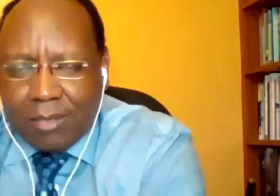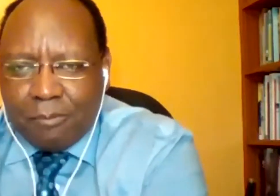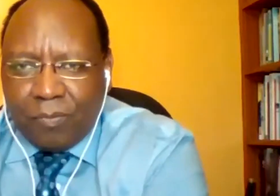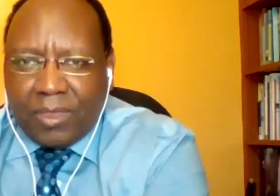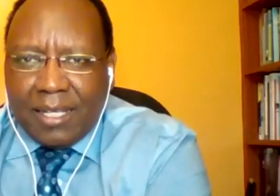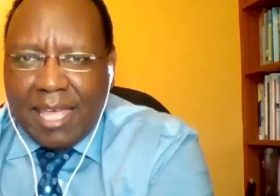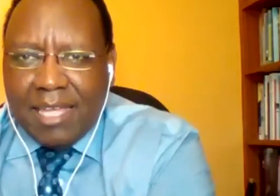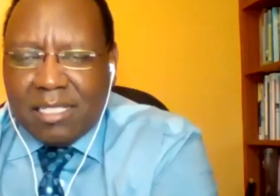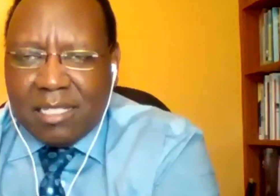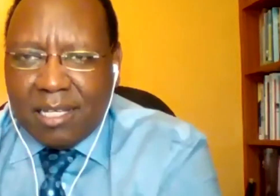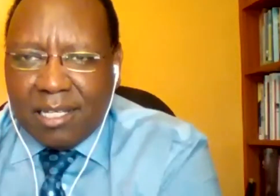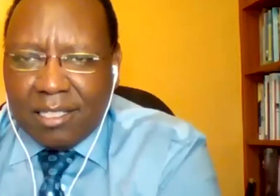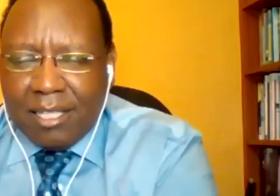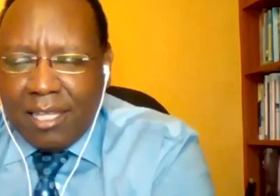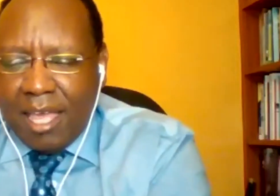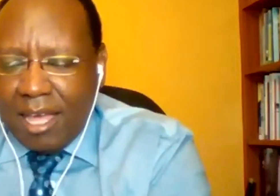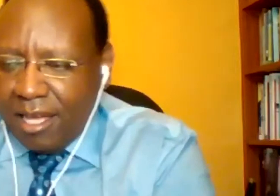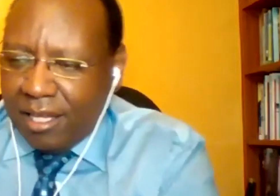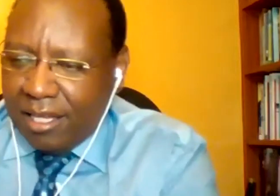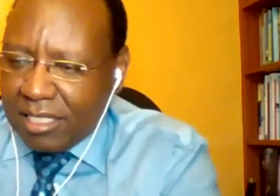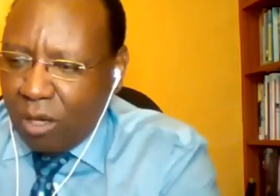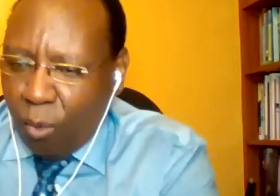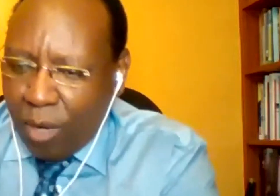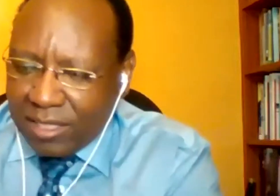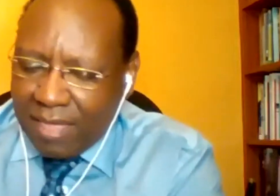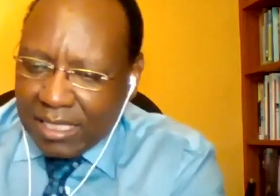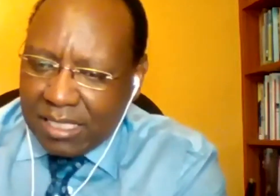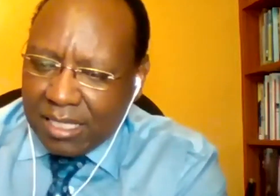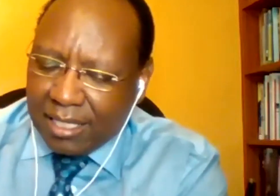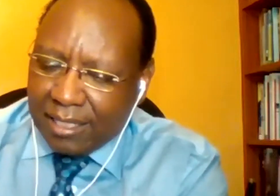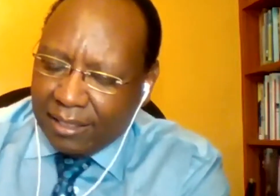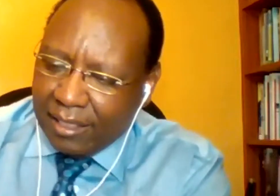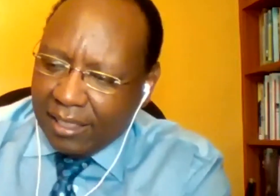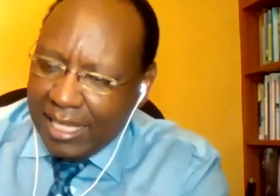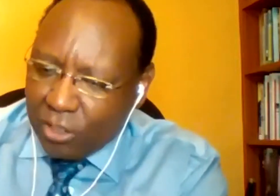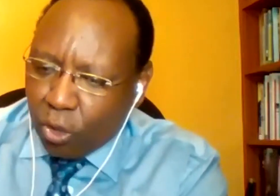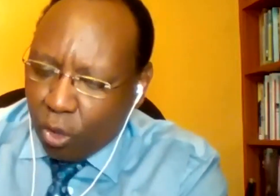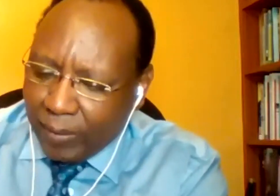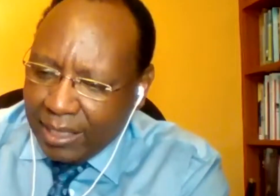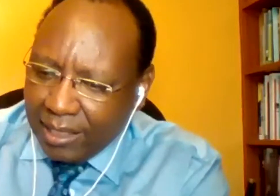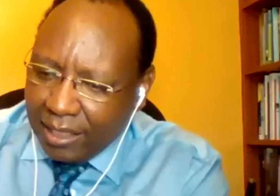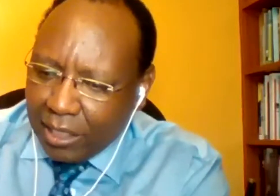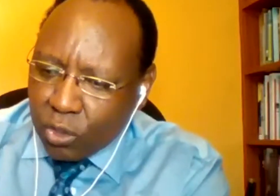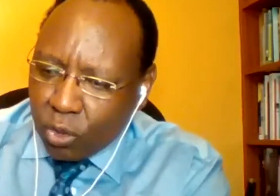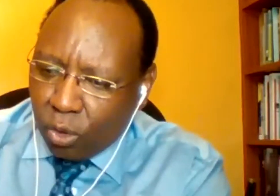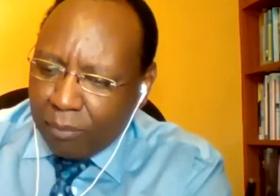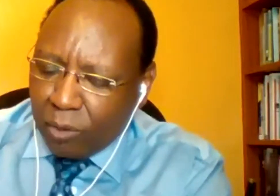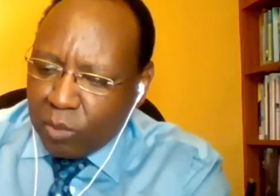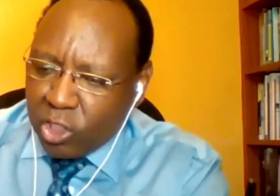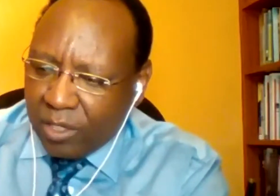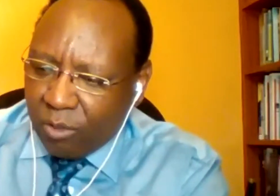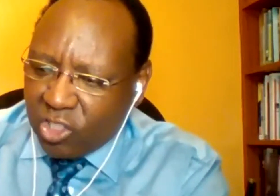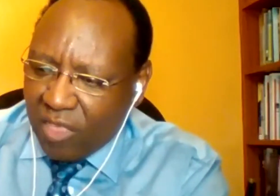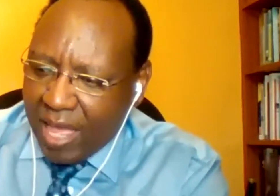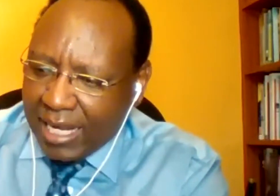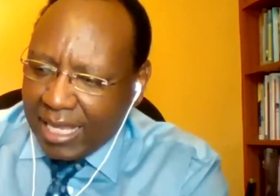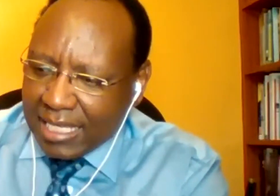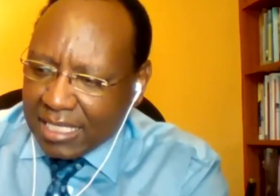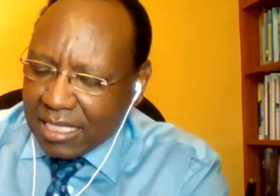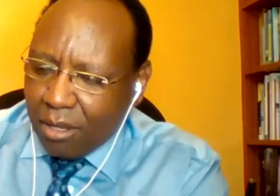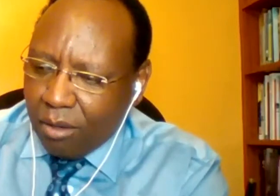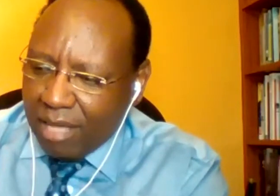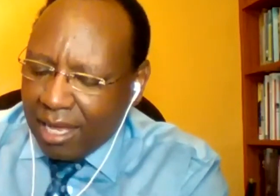becoming an entrepreneur. Can you become an entrepreneur without knowing how to treat your customers? James Karundu, what I've left out in